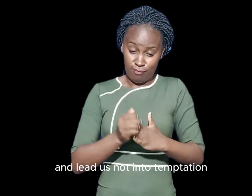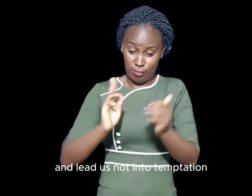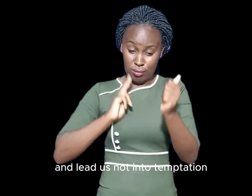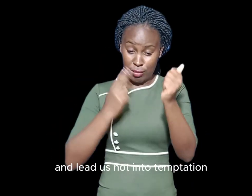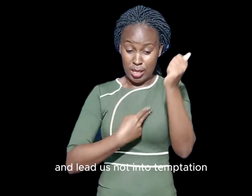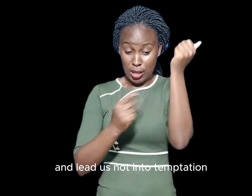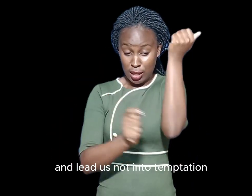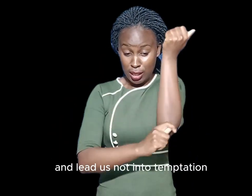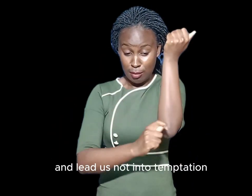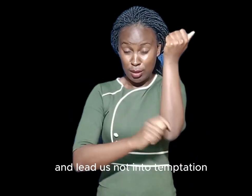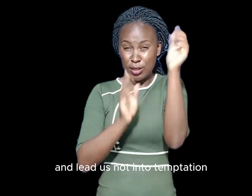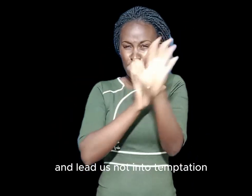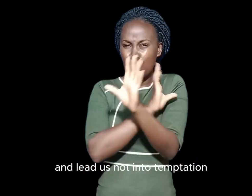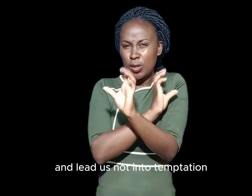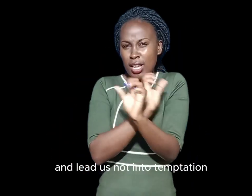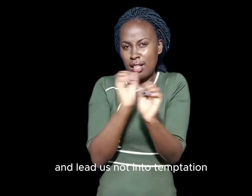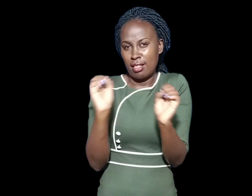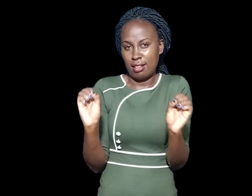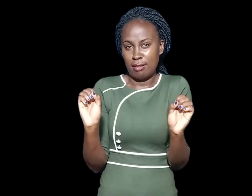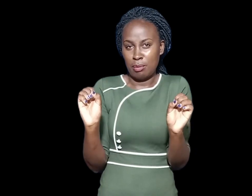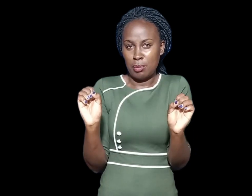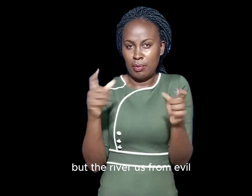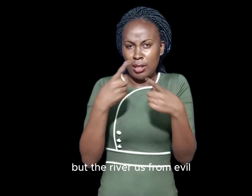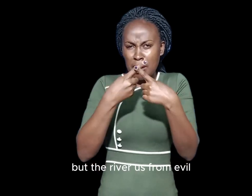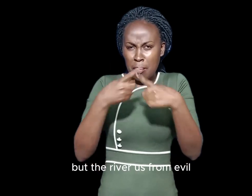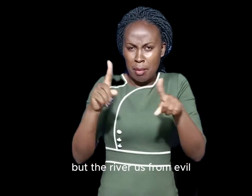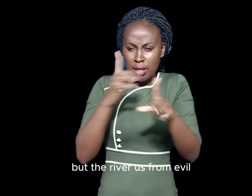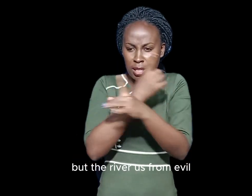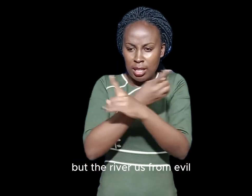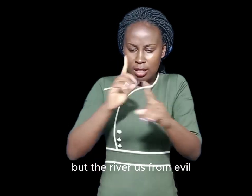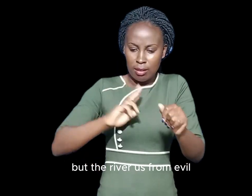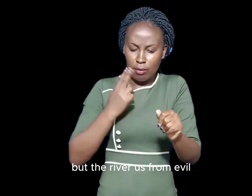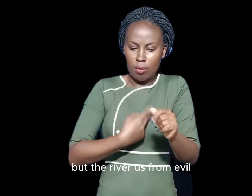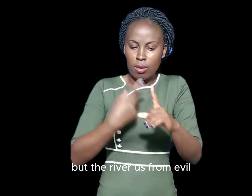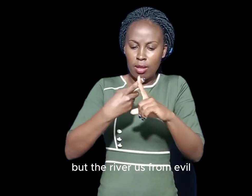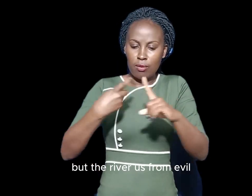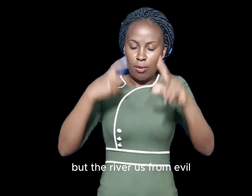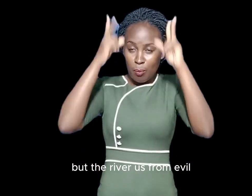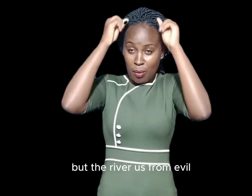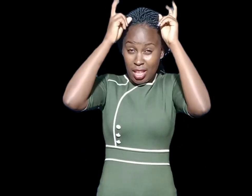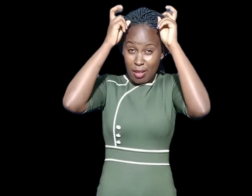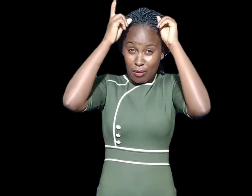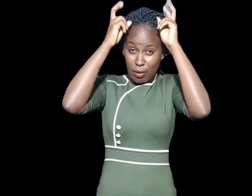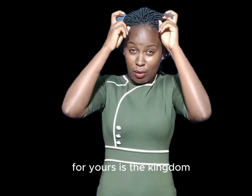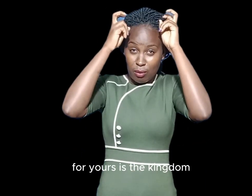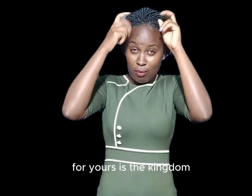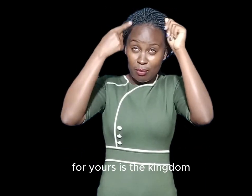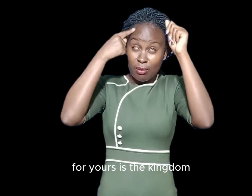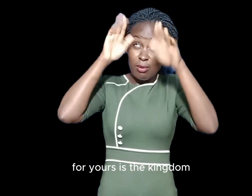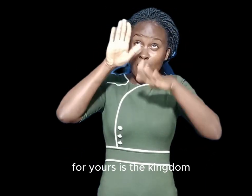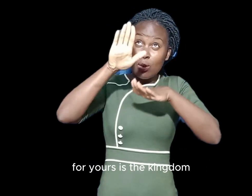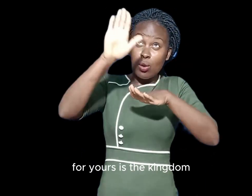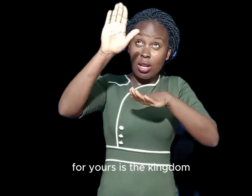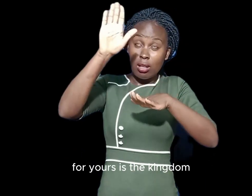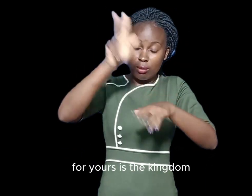not into temptation But deliver us from evil For yours is the kingdom